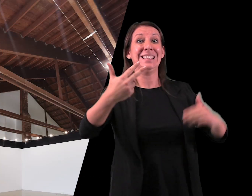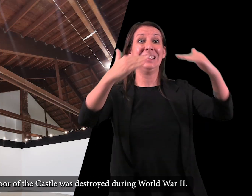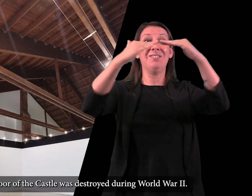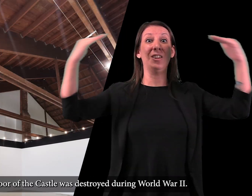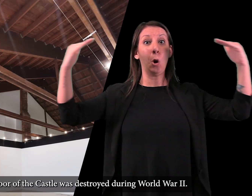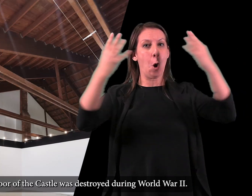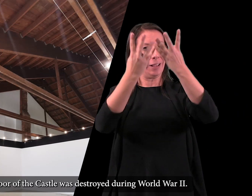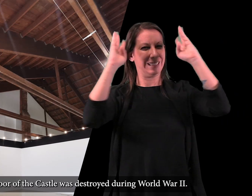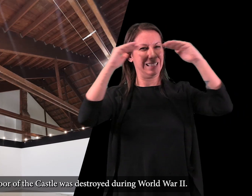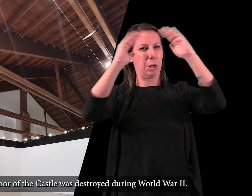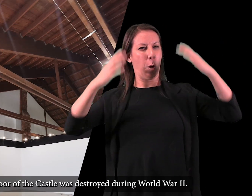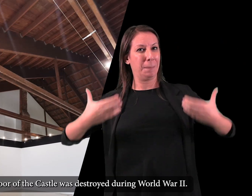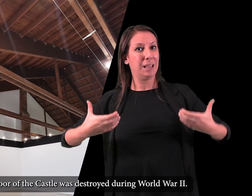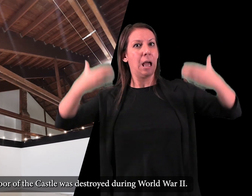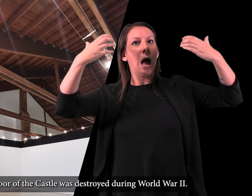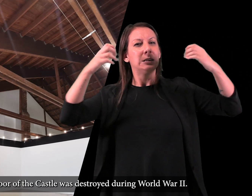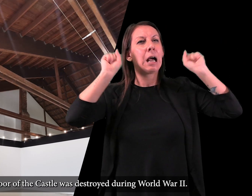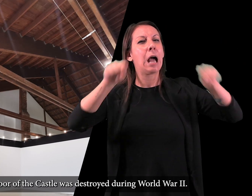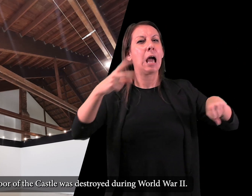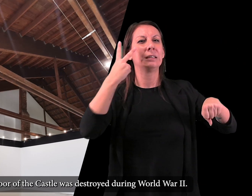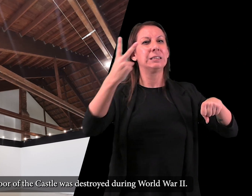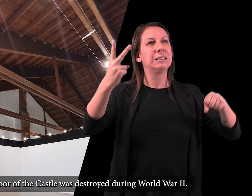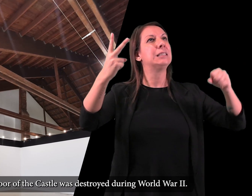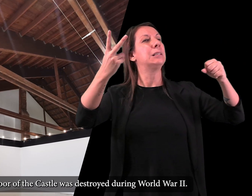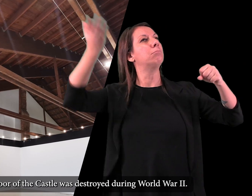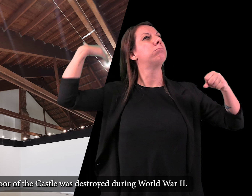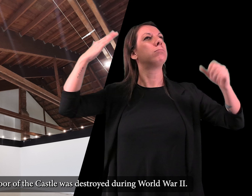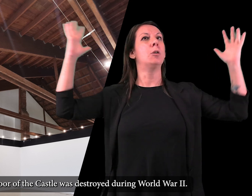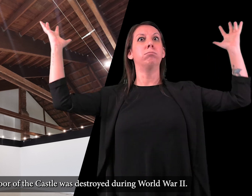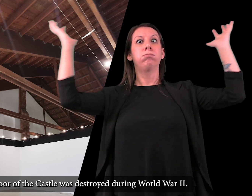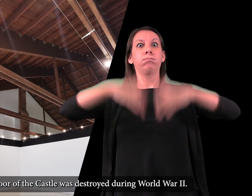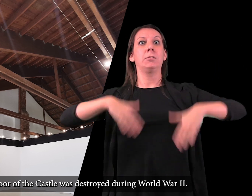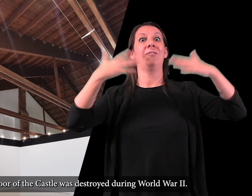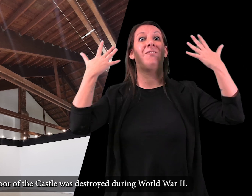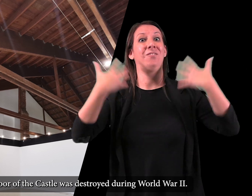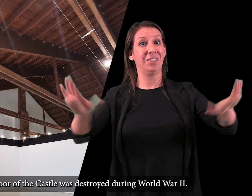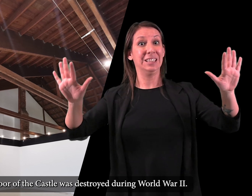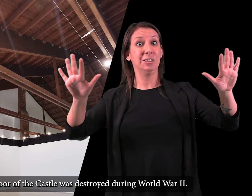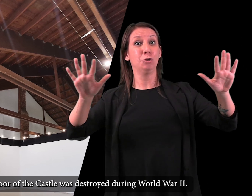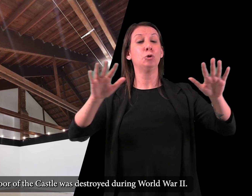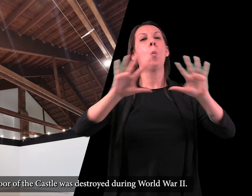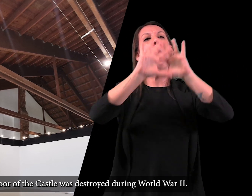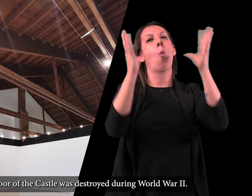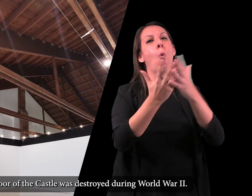The third floor of the castle was destroyed during World War II.